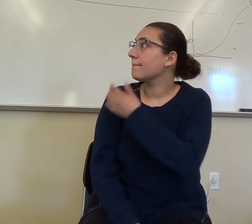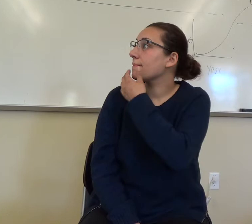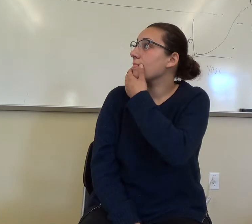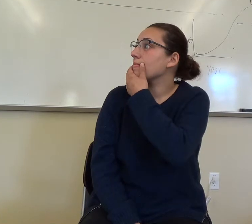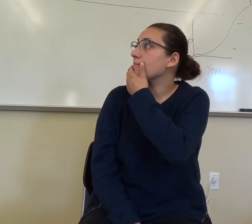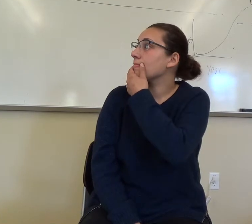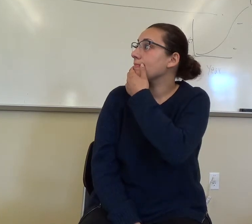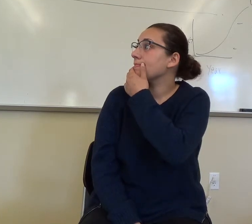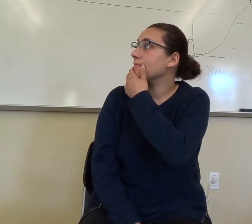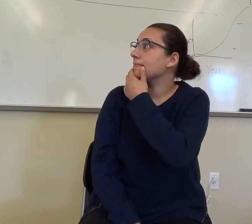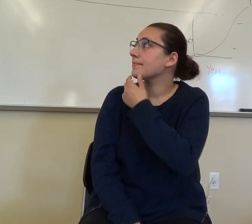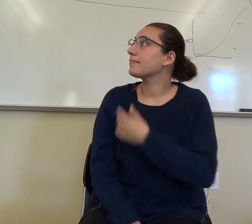Okay, what do you see